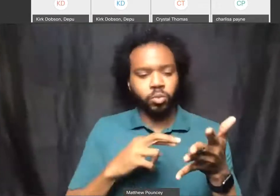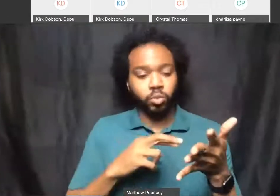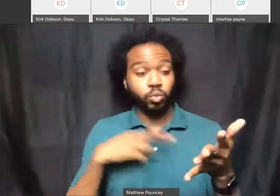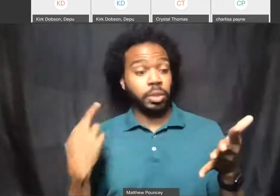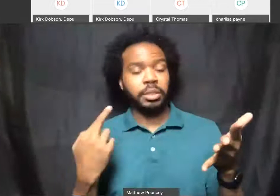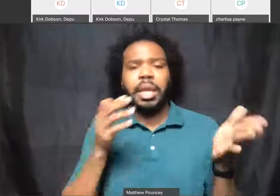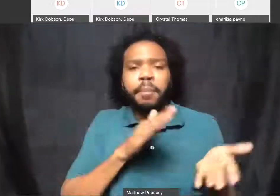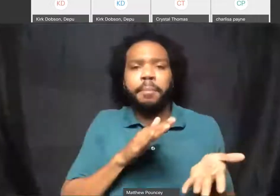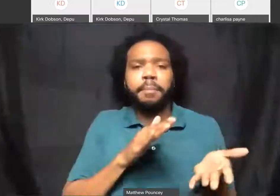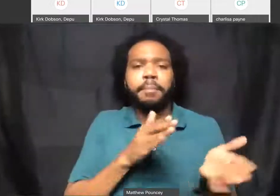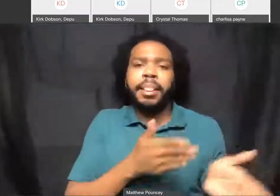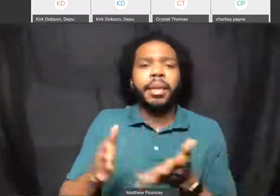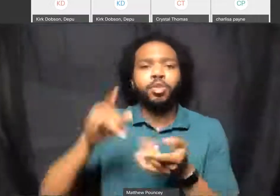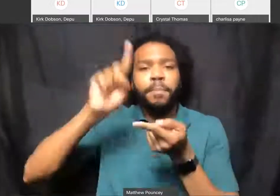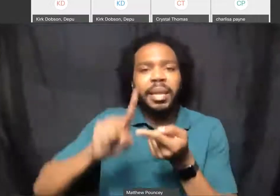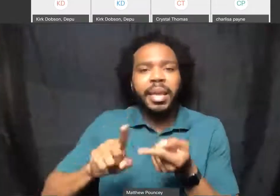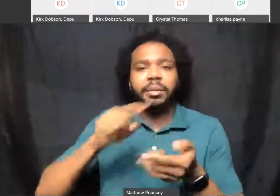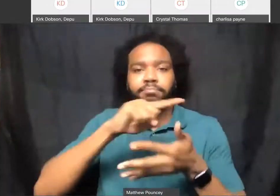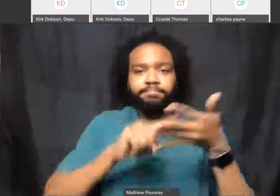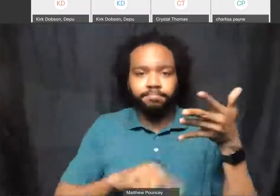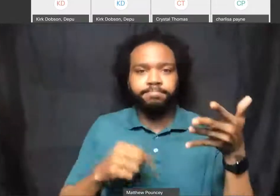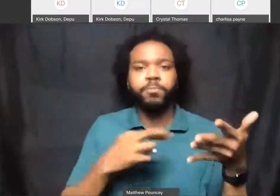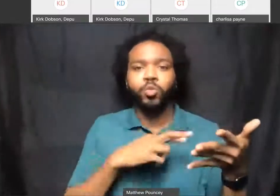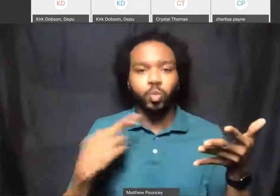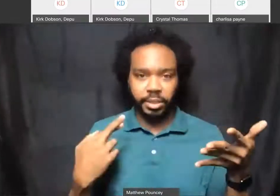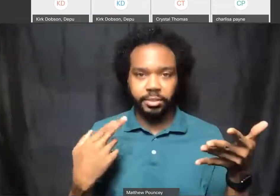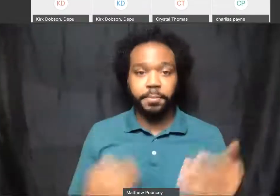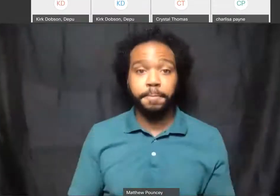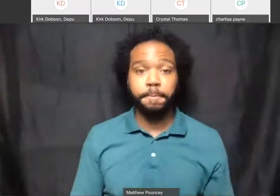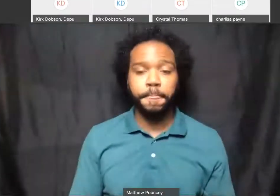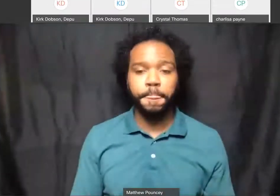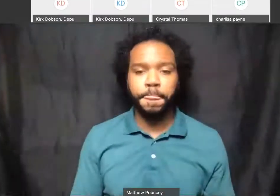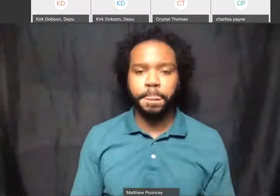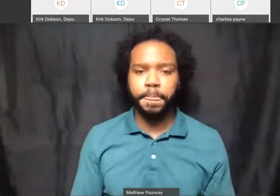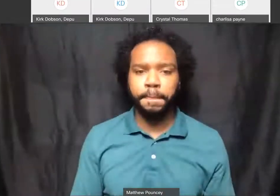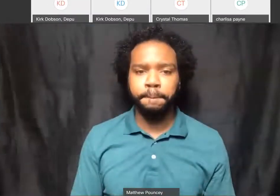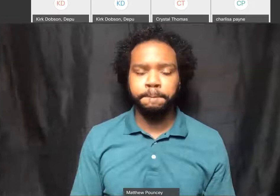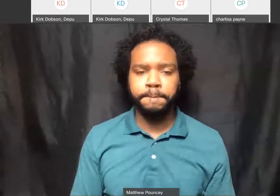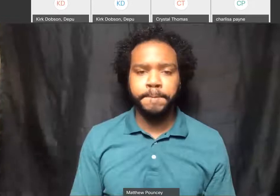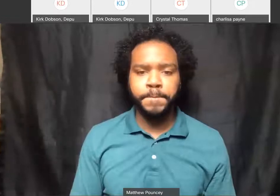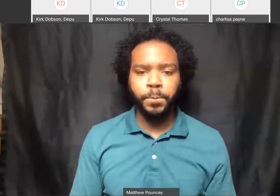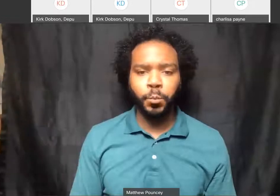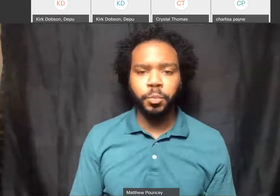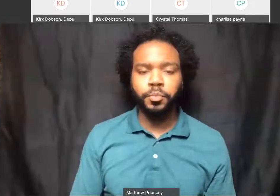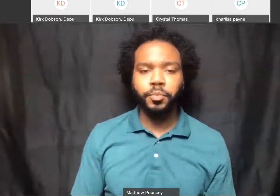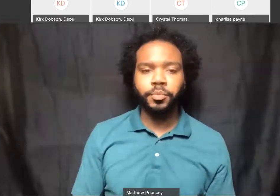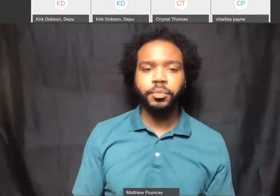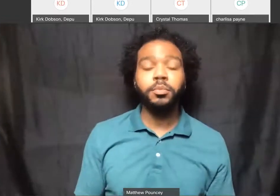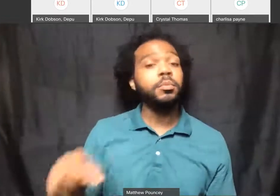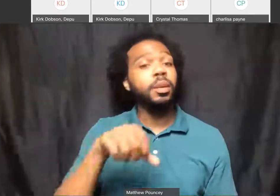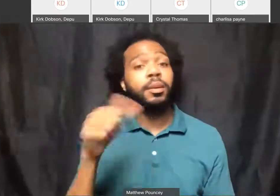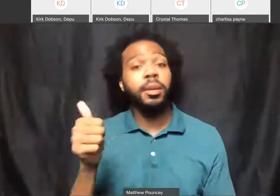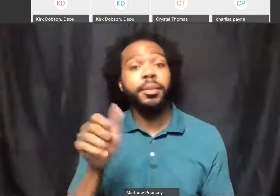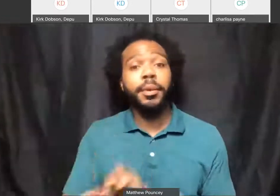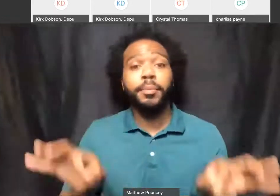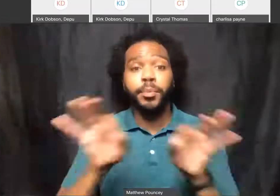reducing those risks. Another really important point, and this is something